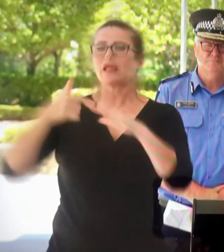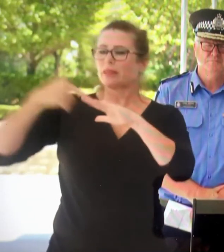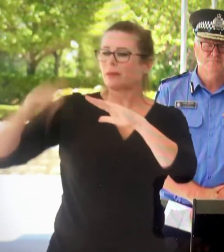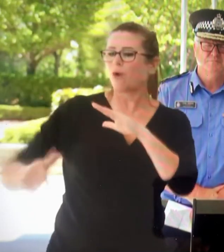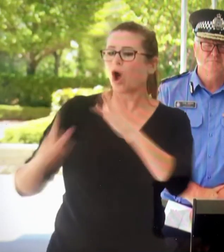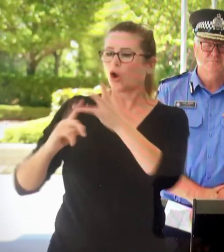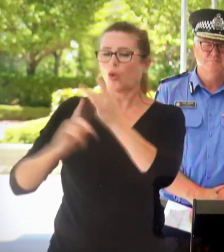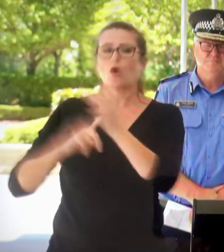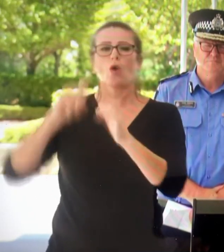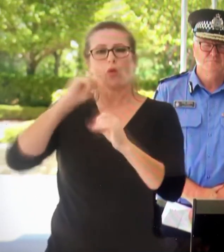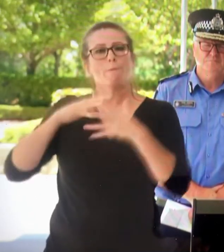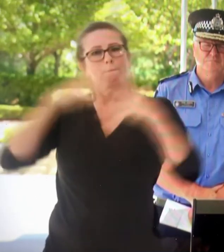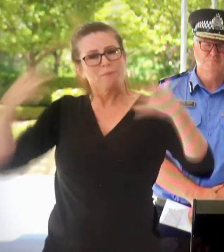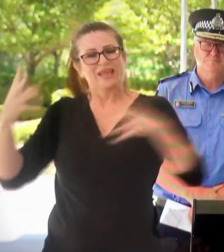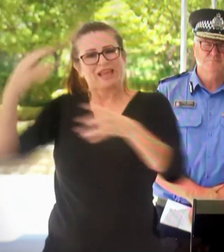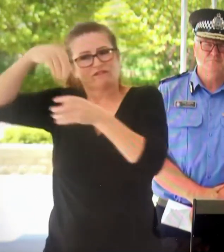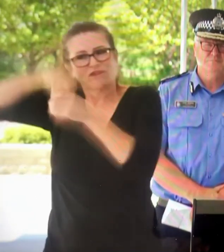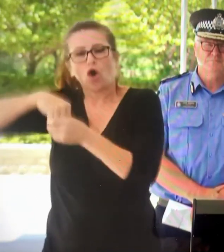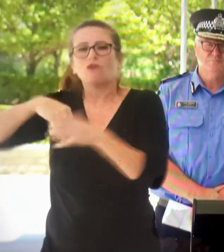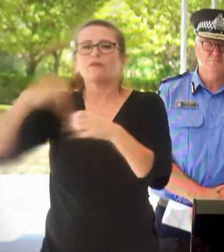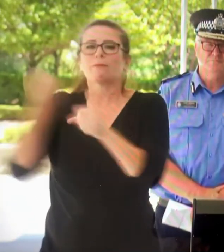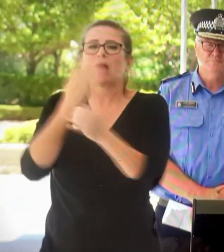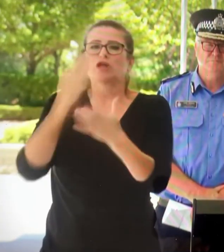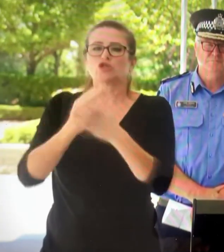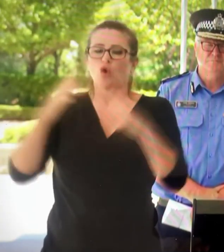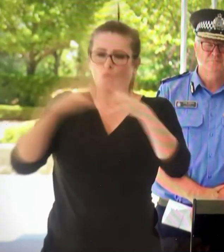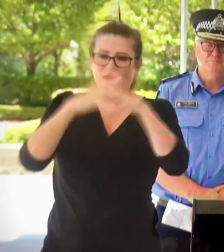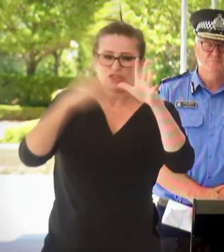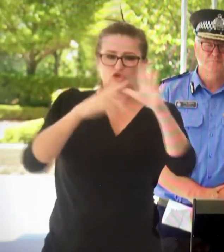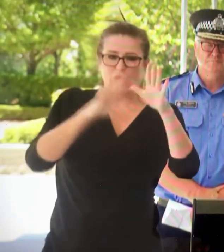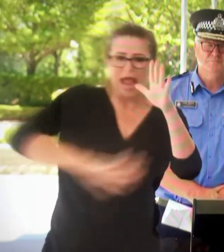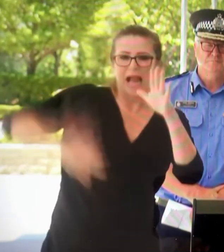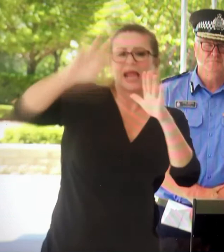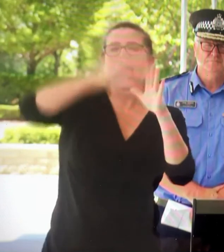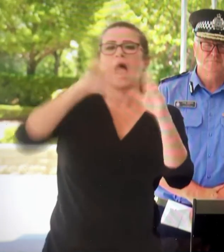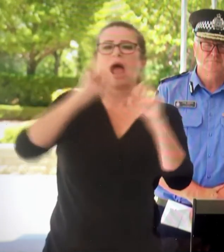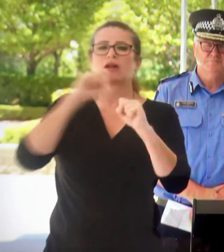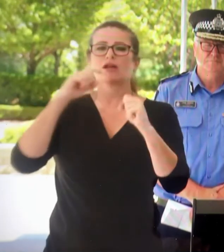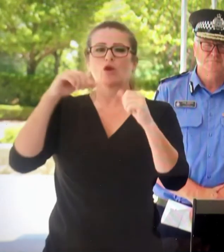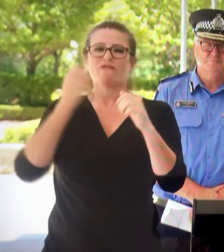play a big part in making sure the West Australian and Australian economies come out